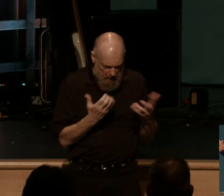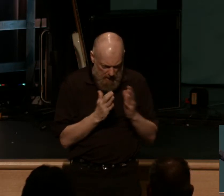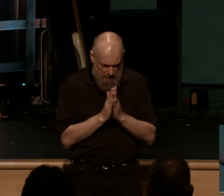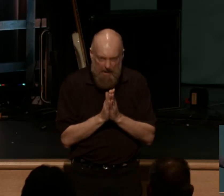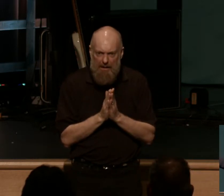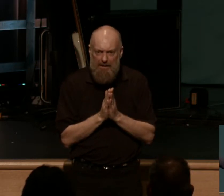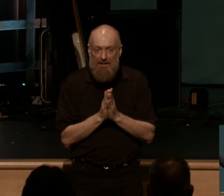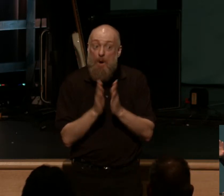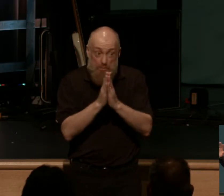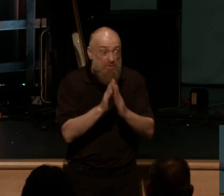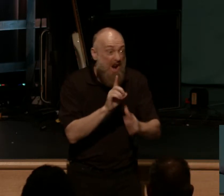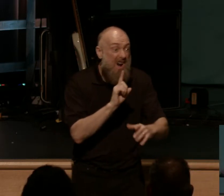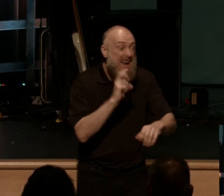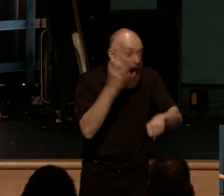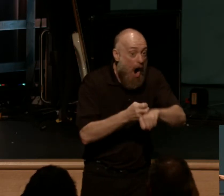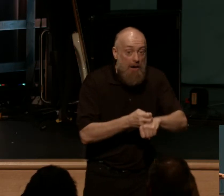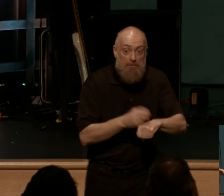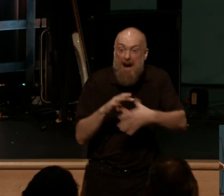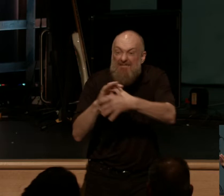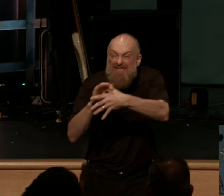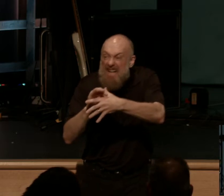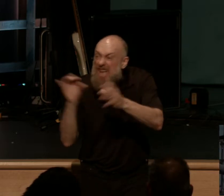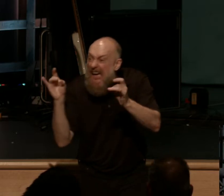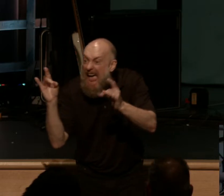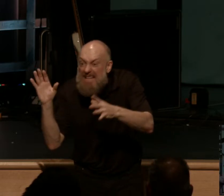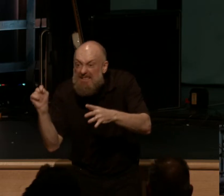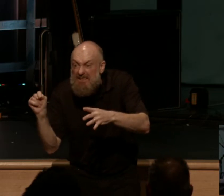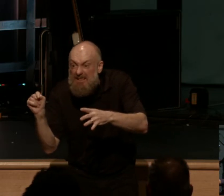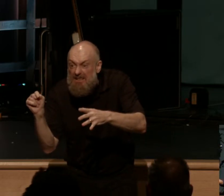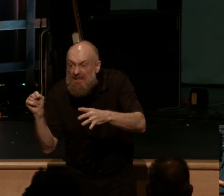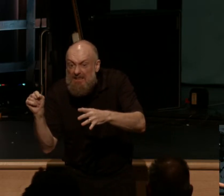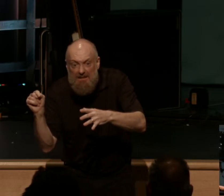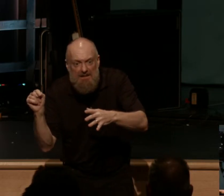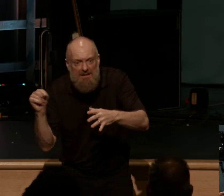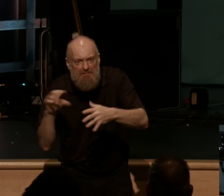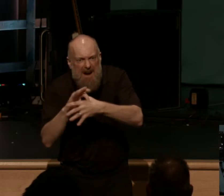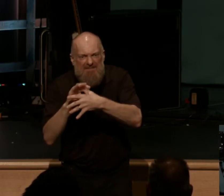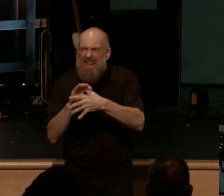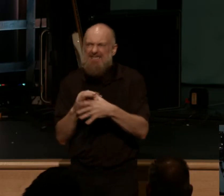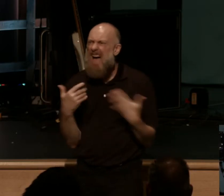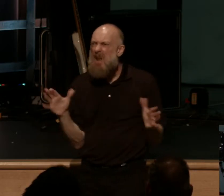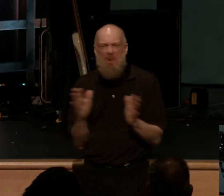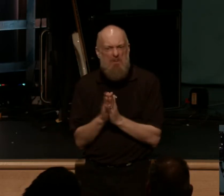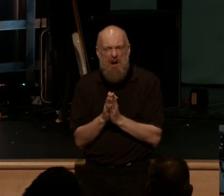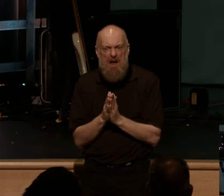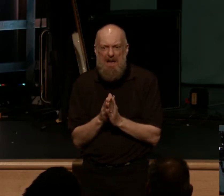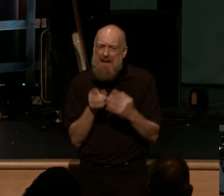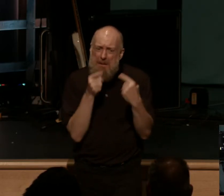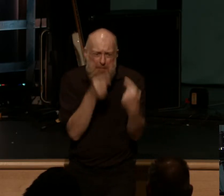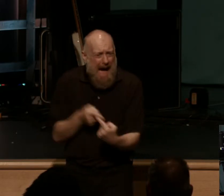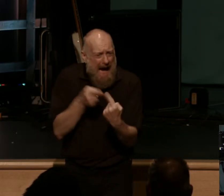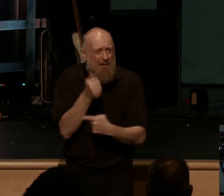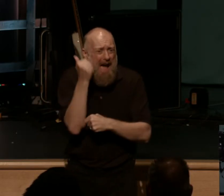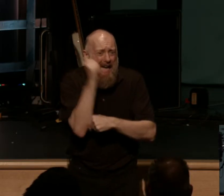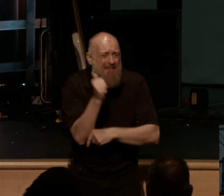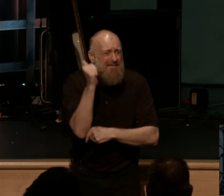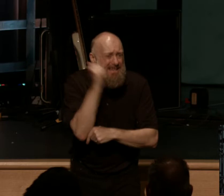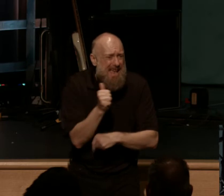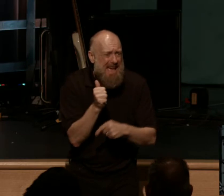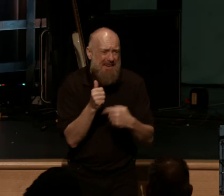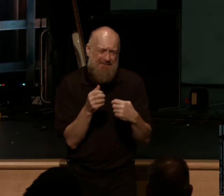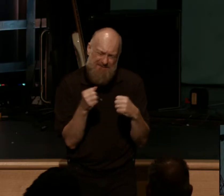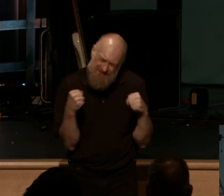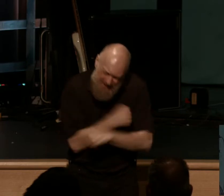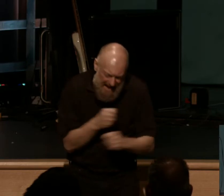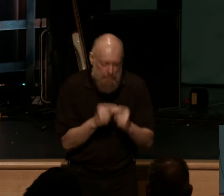hard, man. My flesh hates it. The enemy's terrified of it. Right? And it's the battle every day. It's the fight to pray.